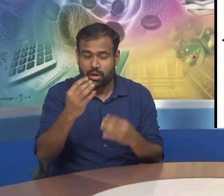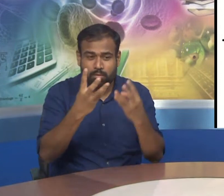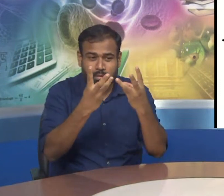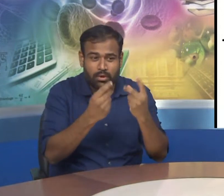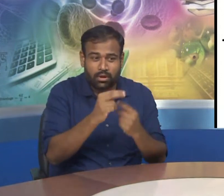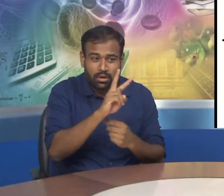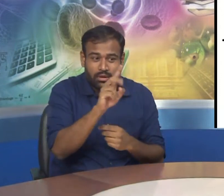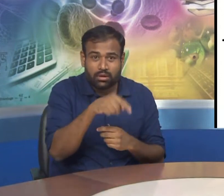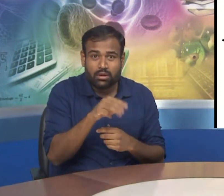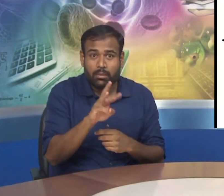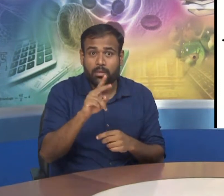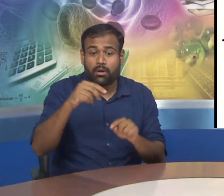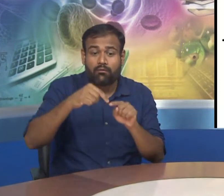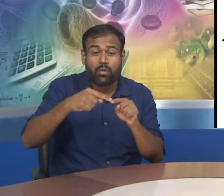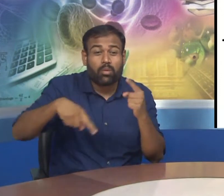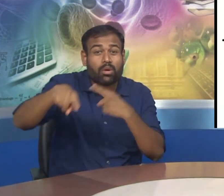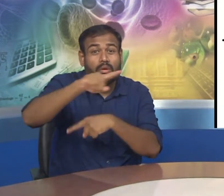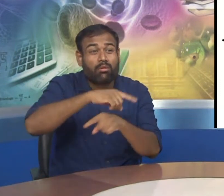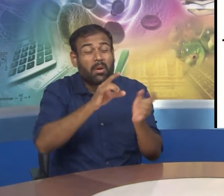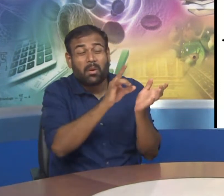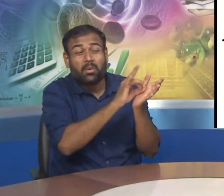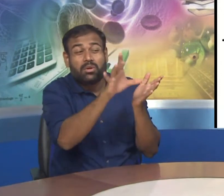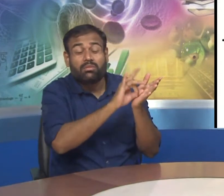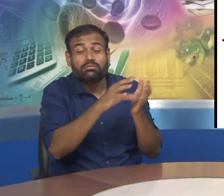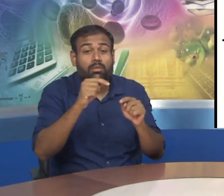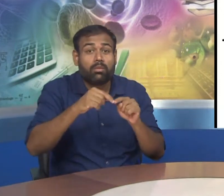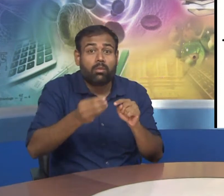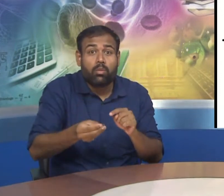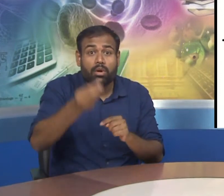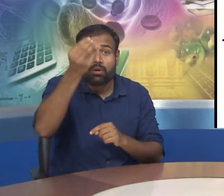on the grounds of proved misbehavior or capacity.